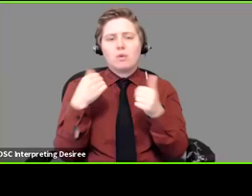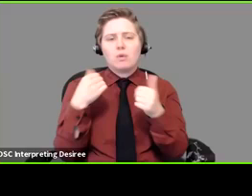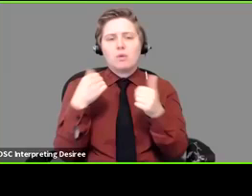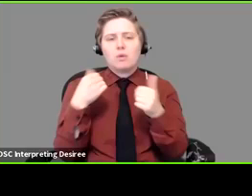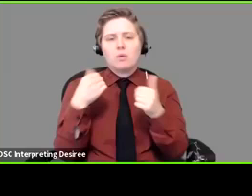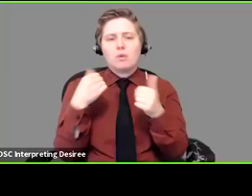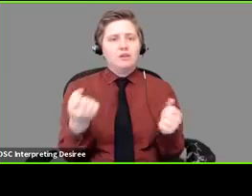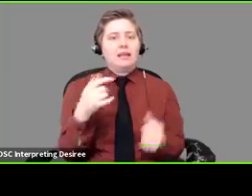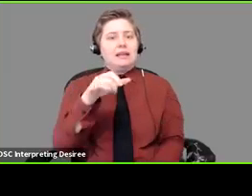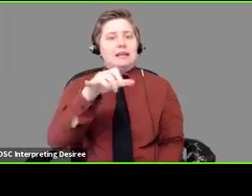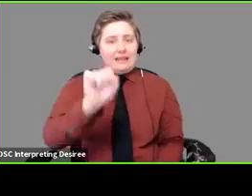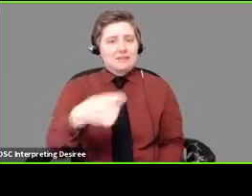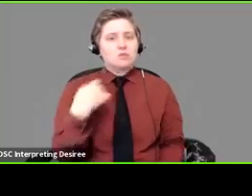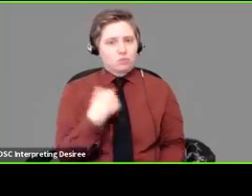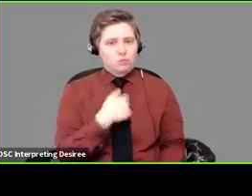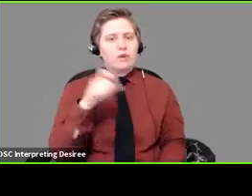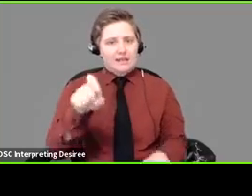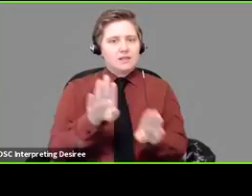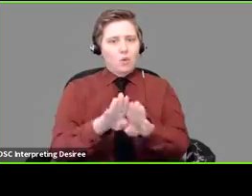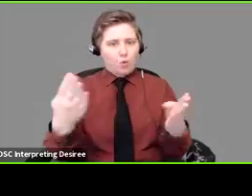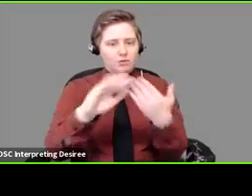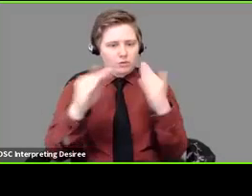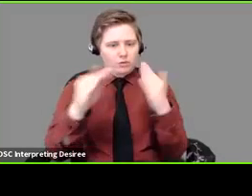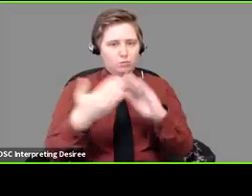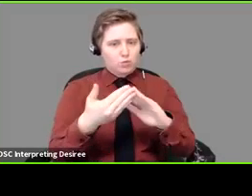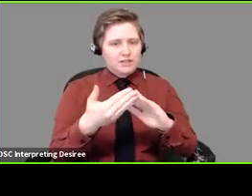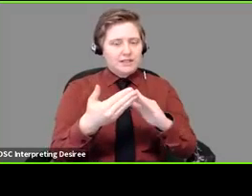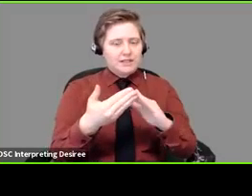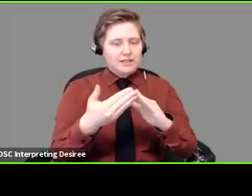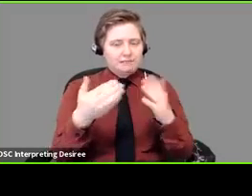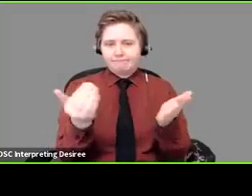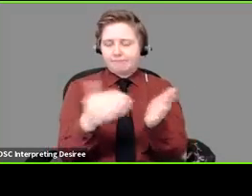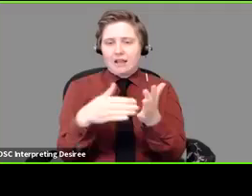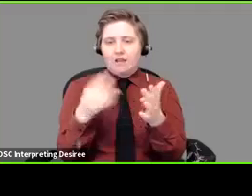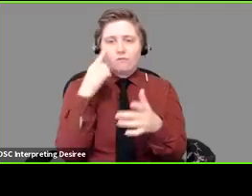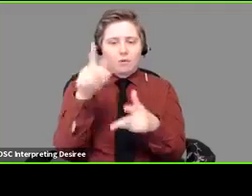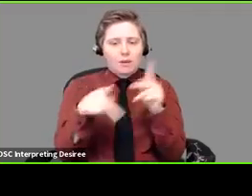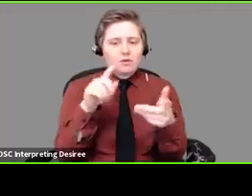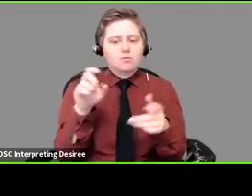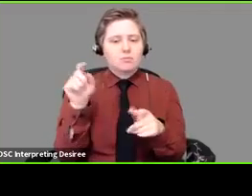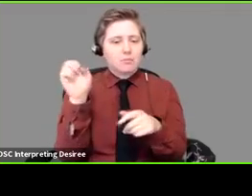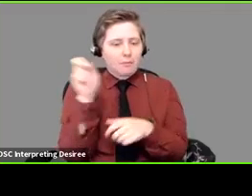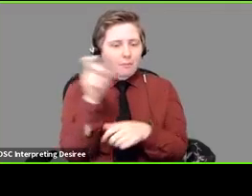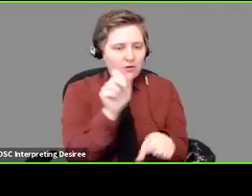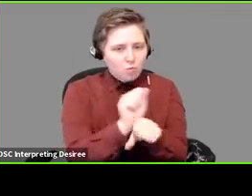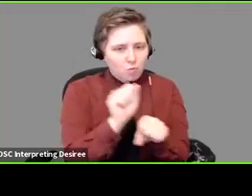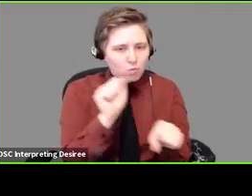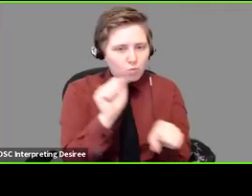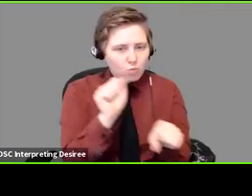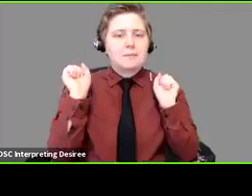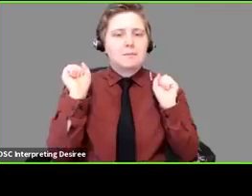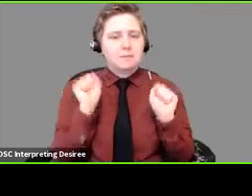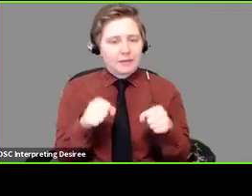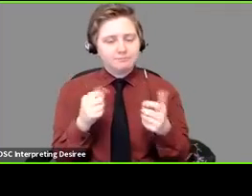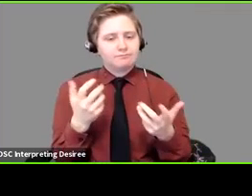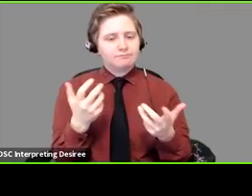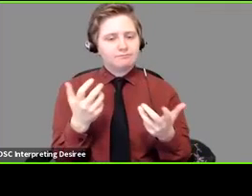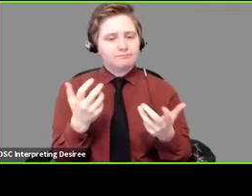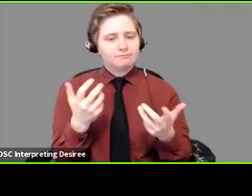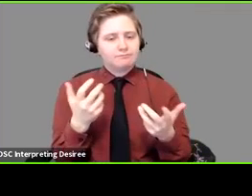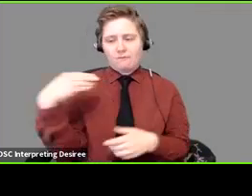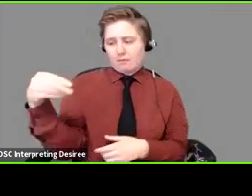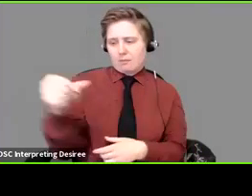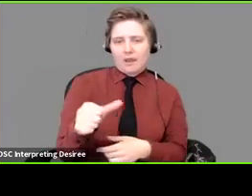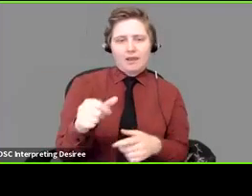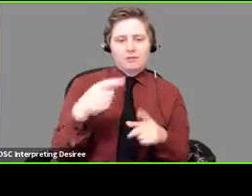we really do need to open up the community to, again, have people start back to work and be able to, again, get a paycheck, pay